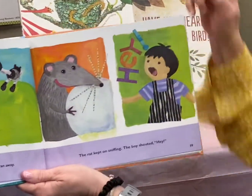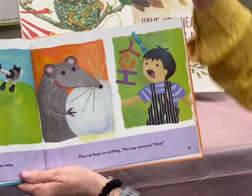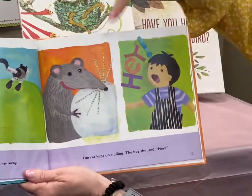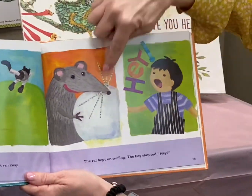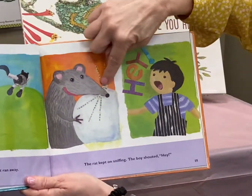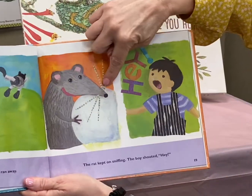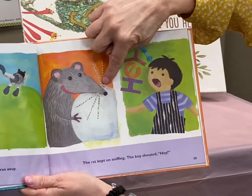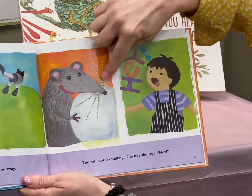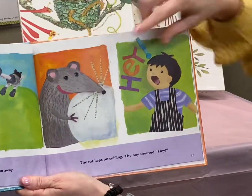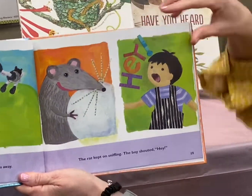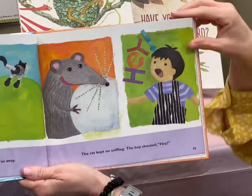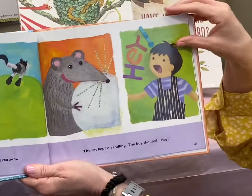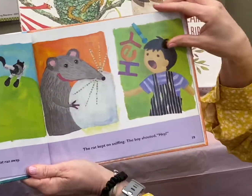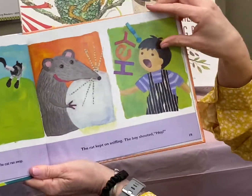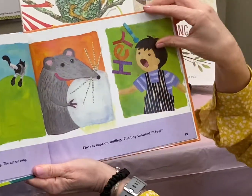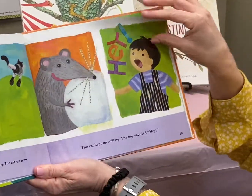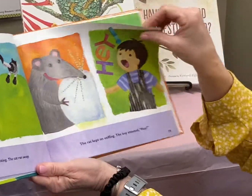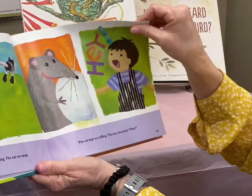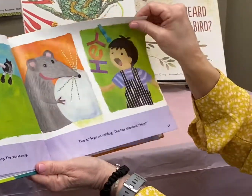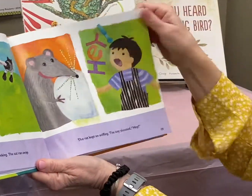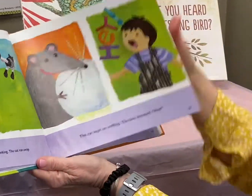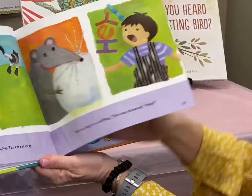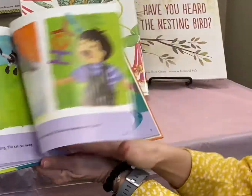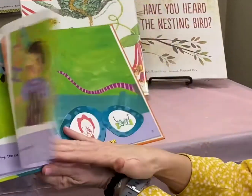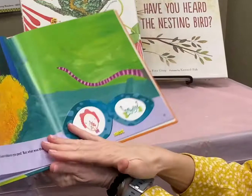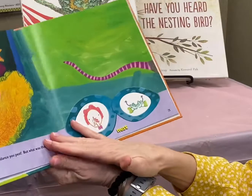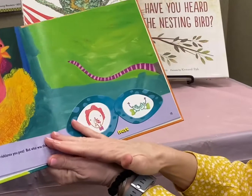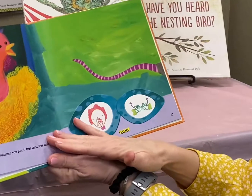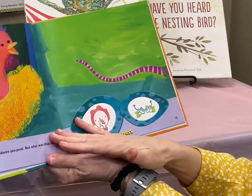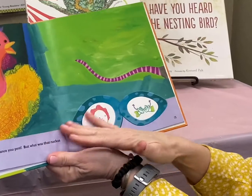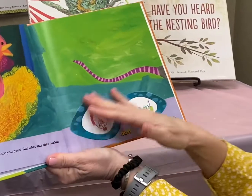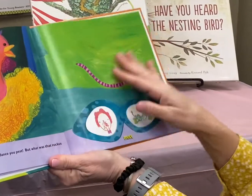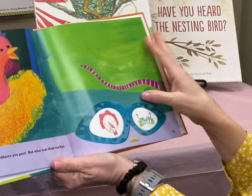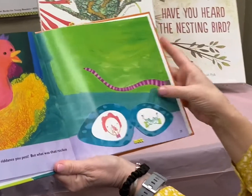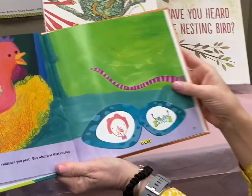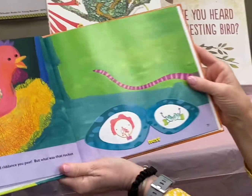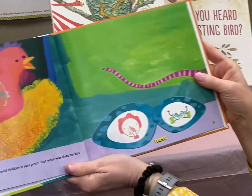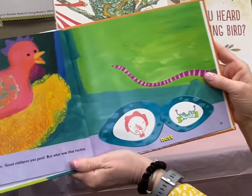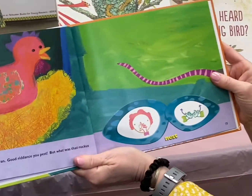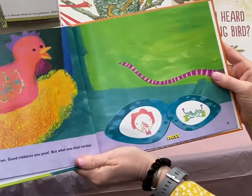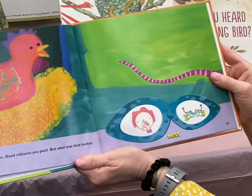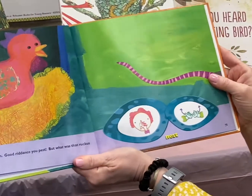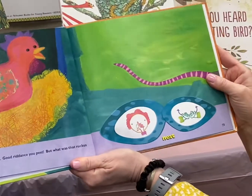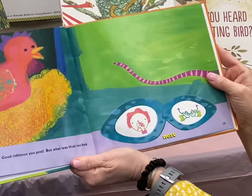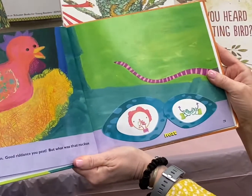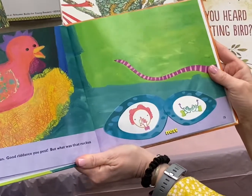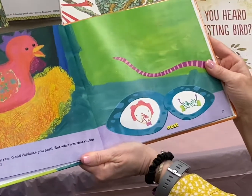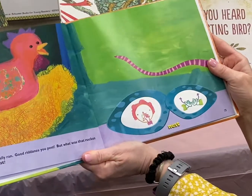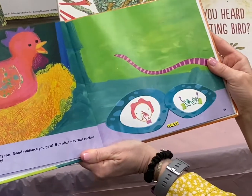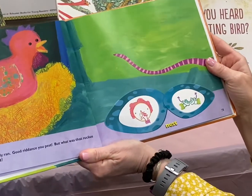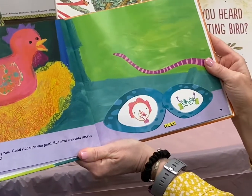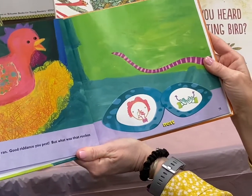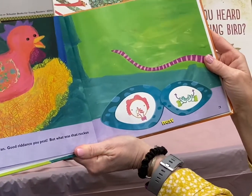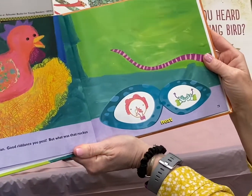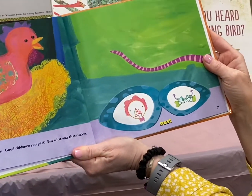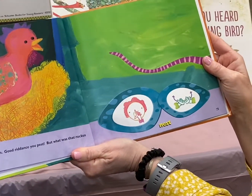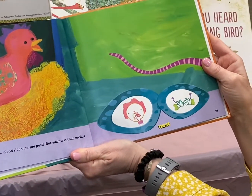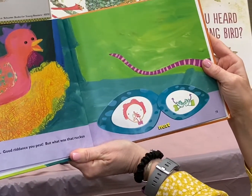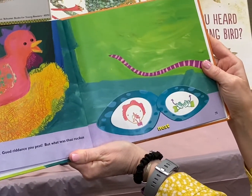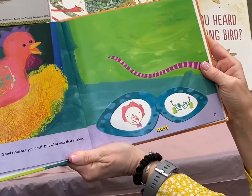What's that rat? He's getting really close to those eggs. The rat finally ran. "Good riddance, you